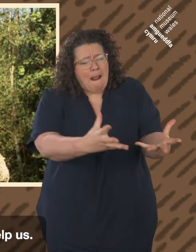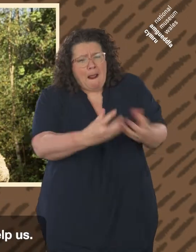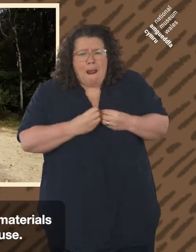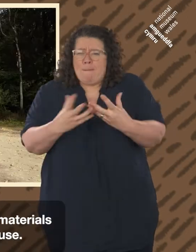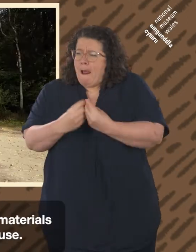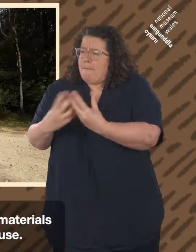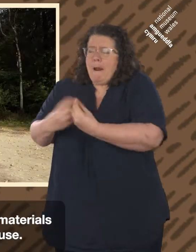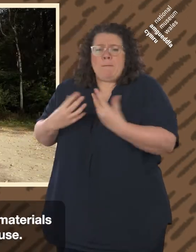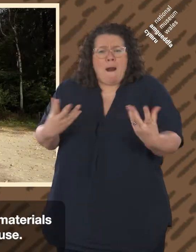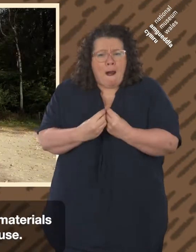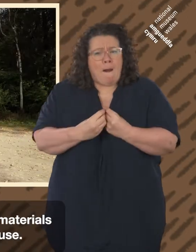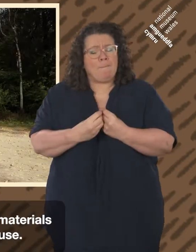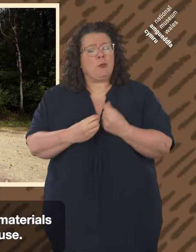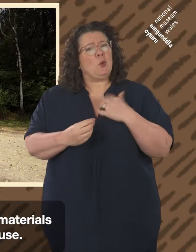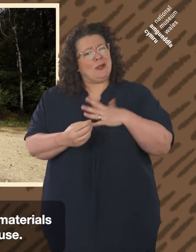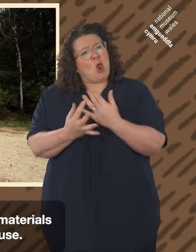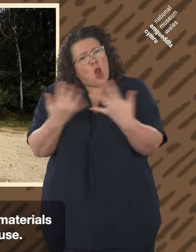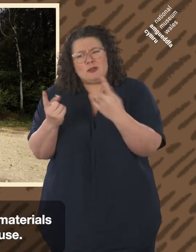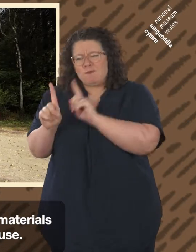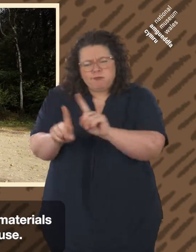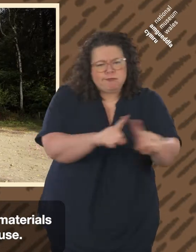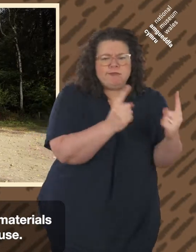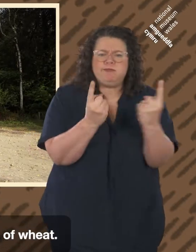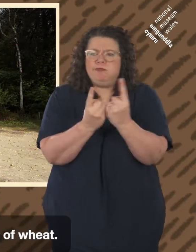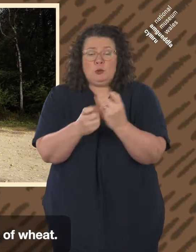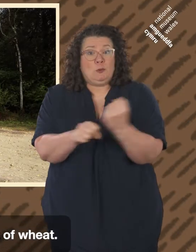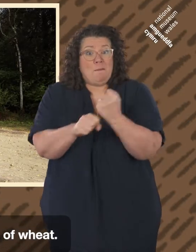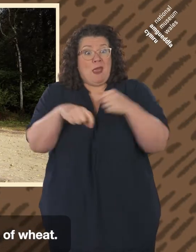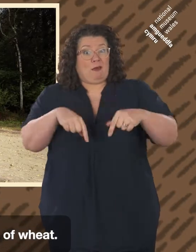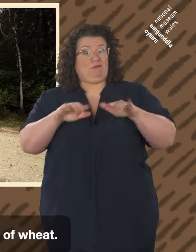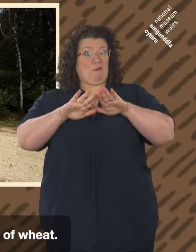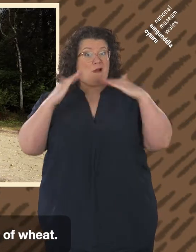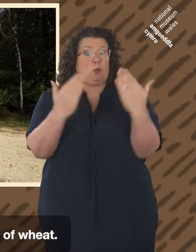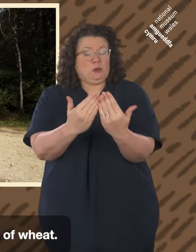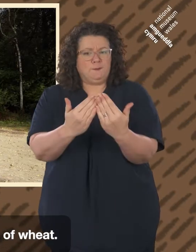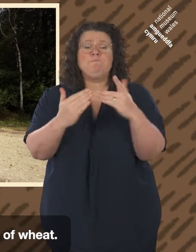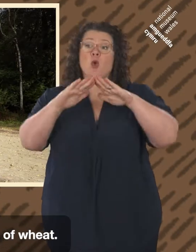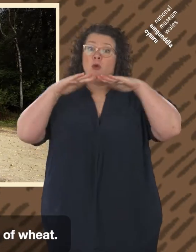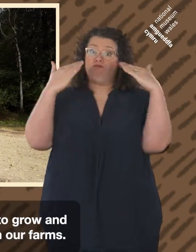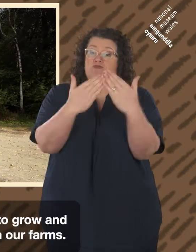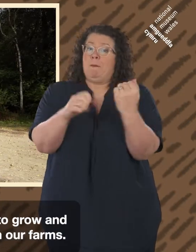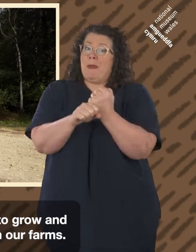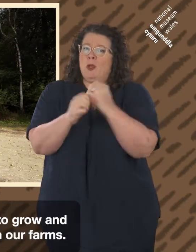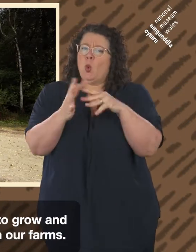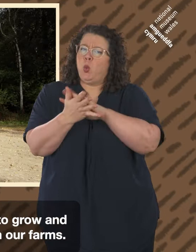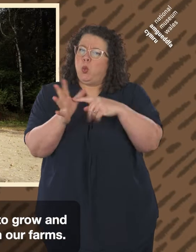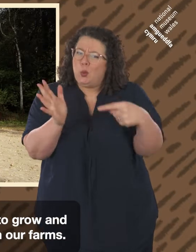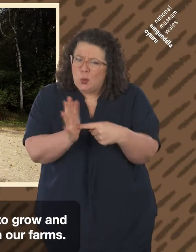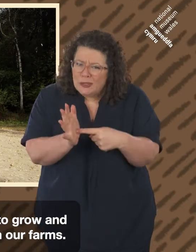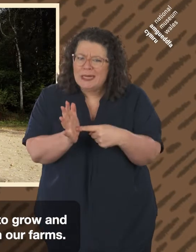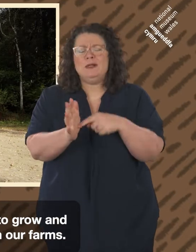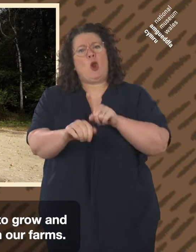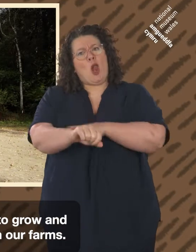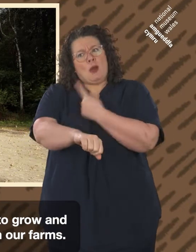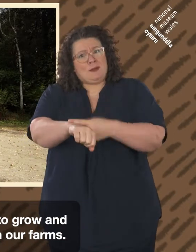us. We needed a lot of materials to build the house. Our roof is made out of wheat. It took us a long time to